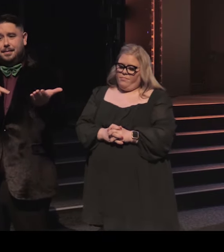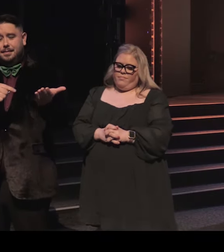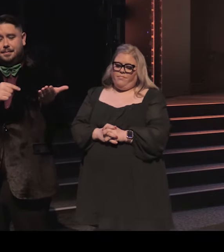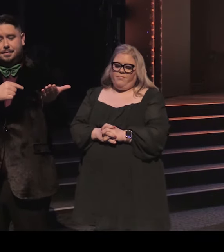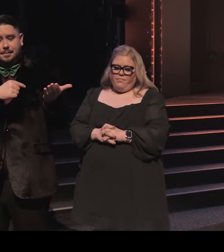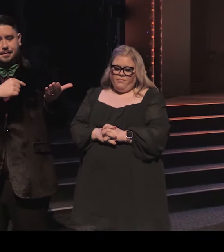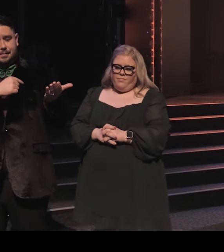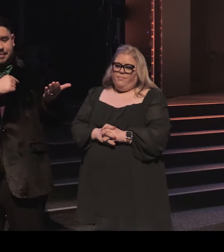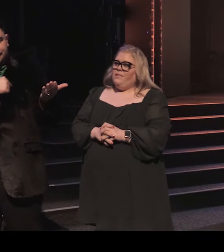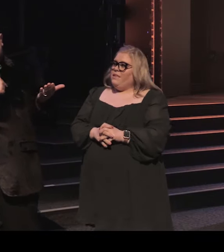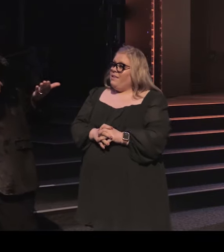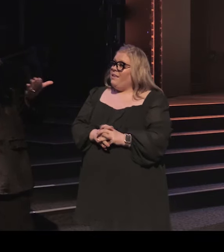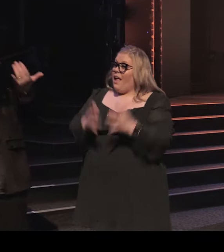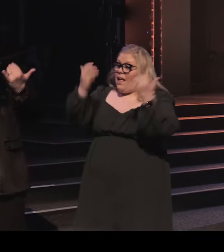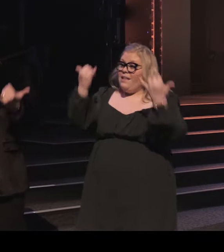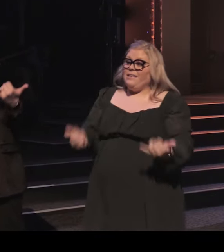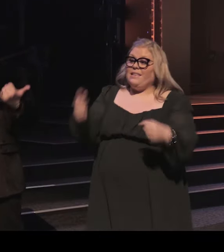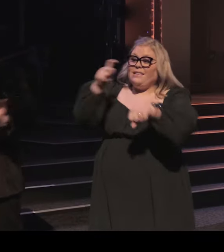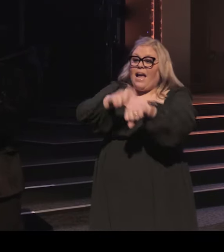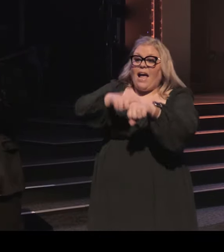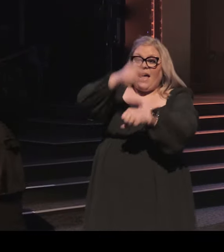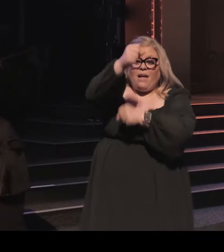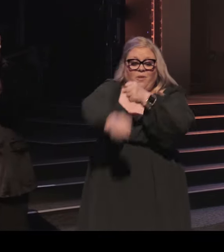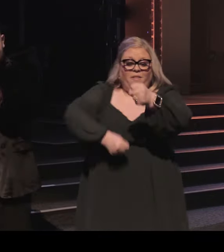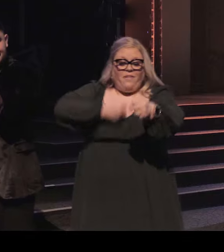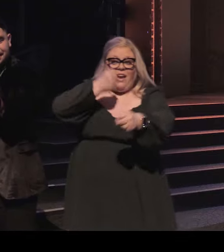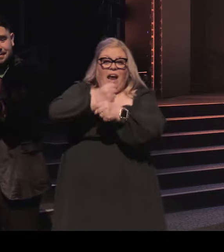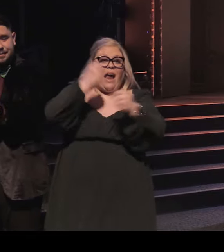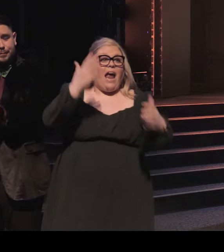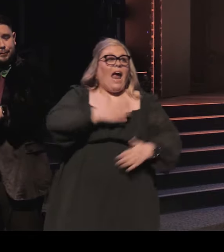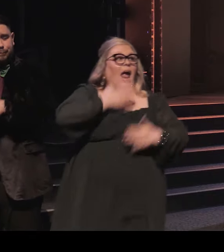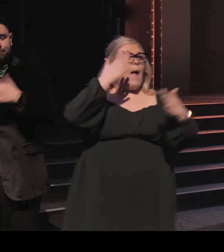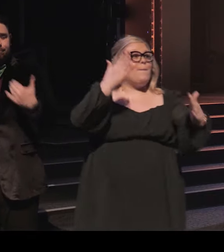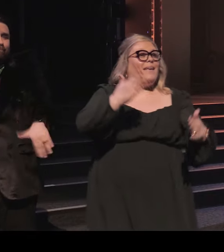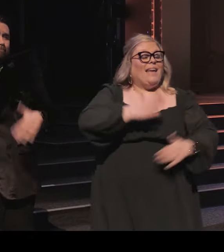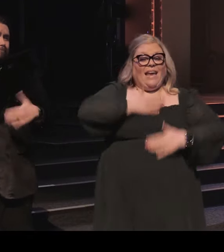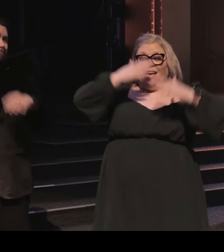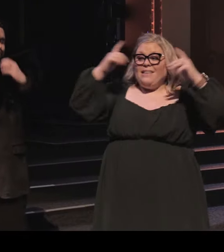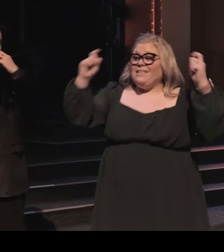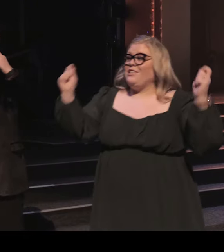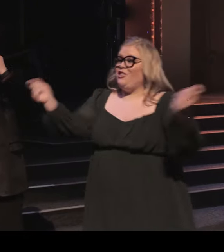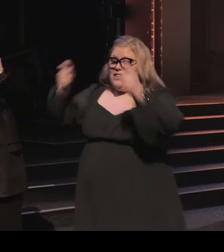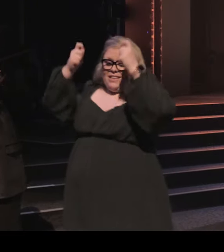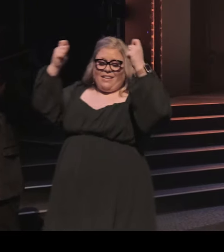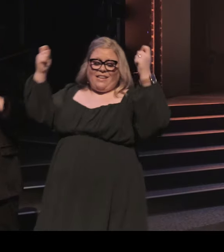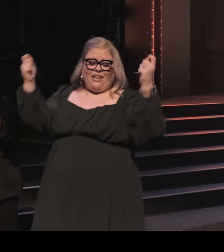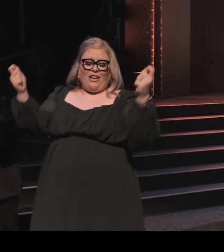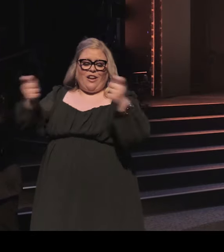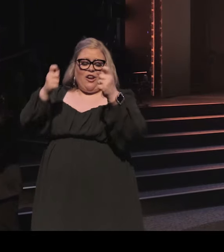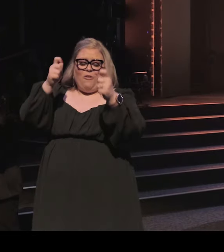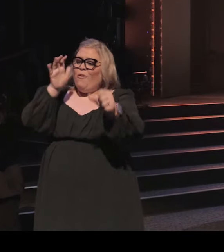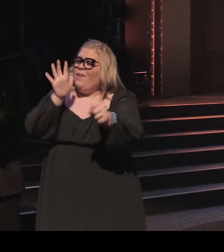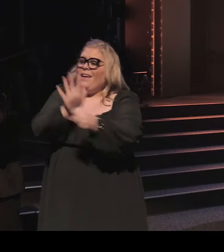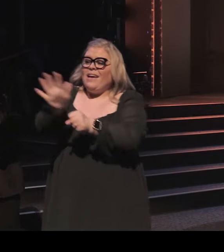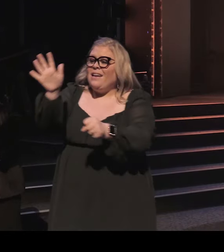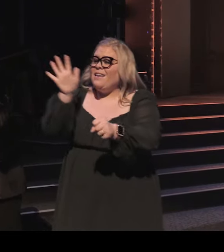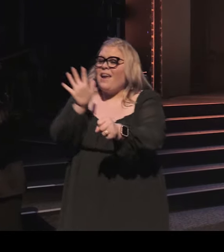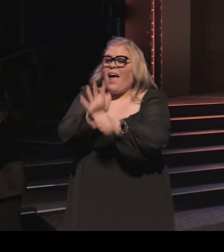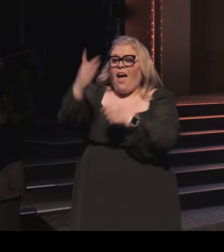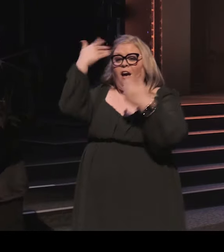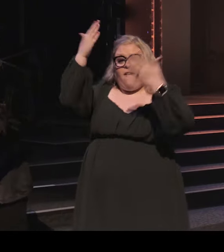with us. It's the time of year when happiness and cheer won't